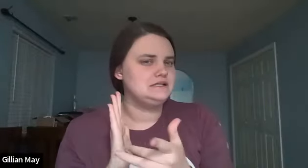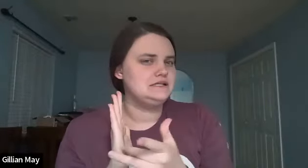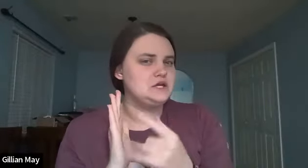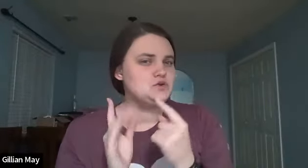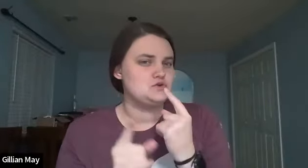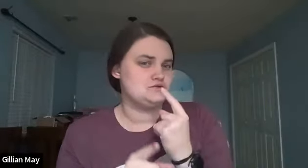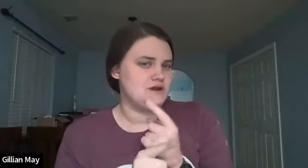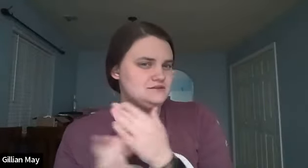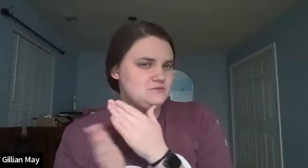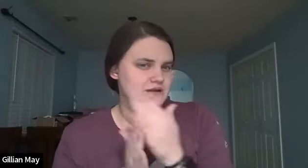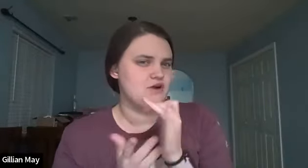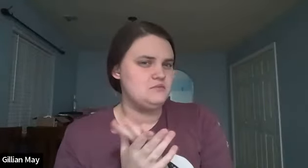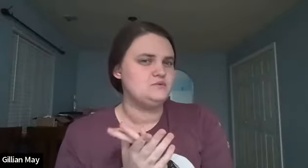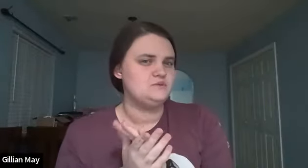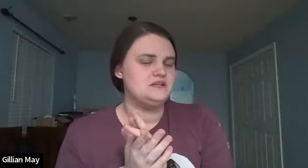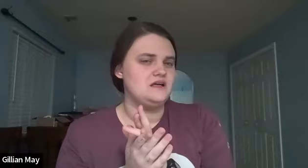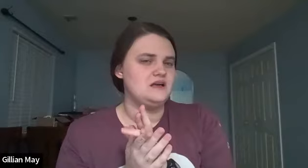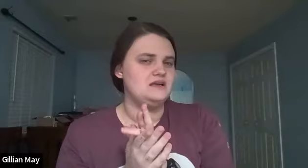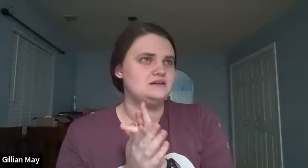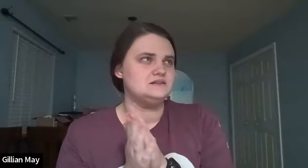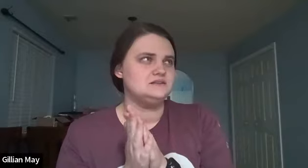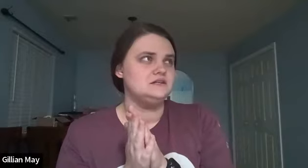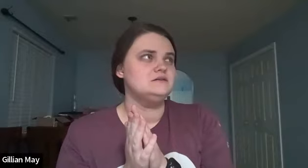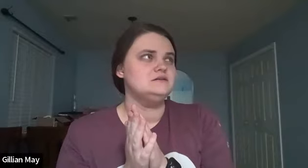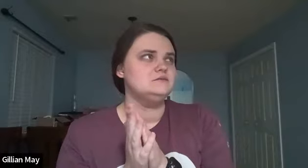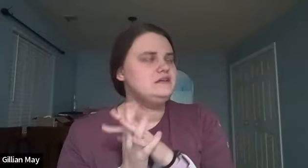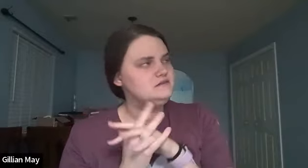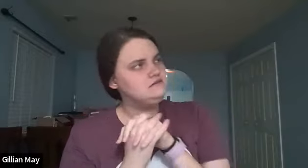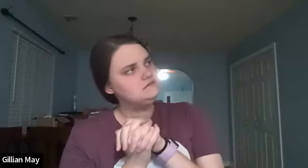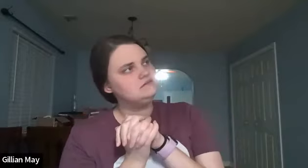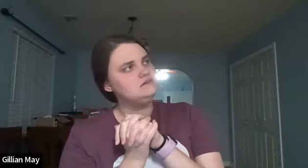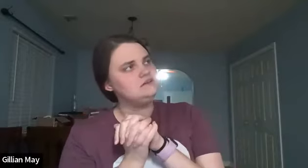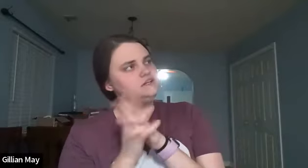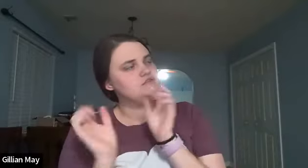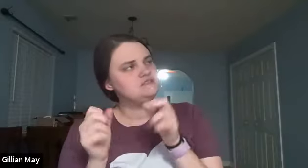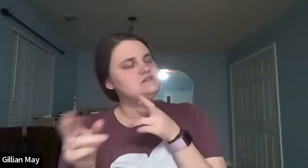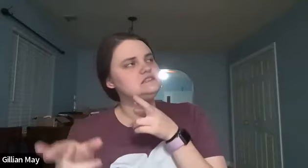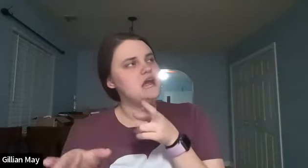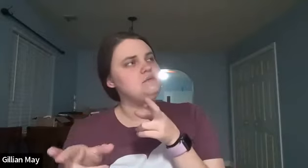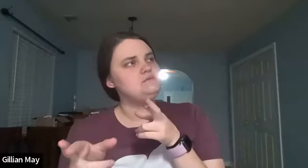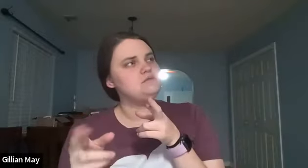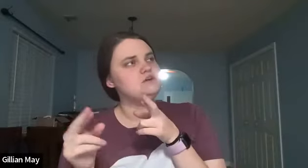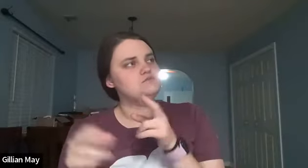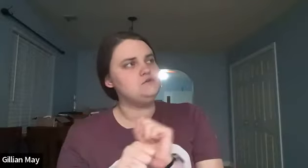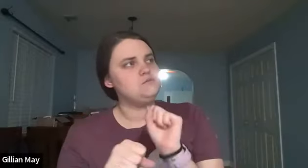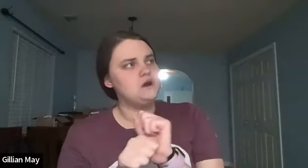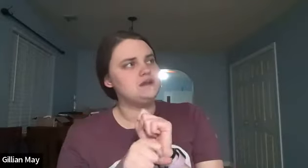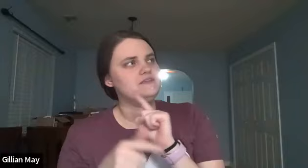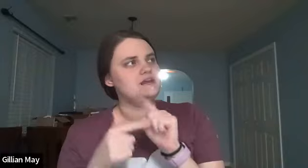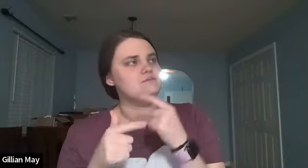technically like the correct way probably would be like, well, you still could say, I would probably go road work, and then I would